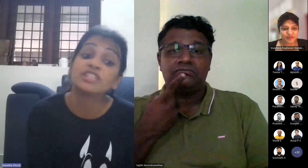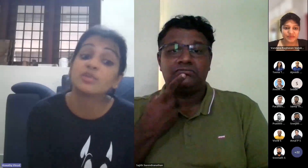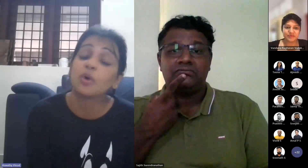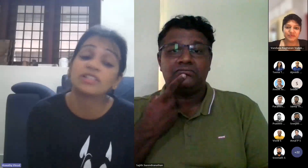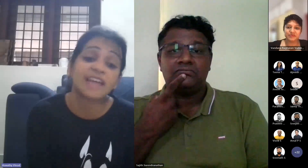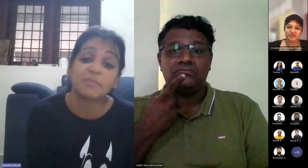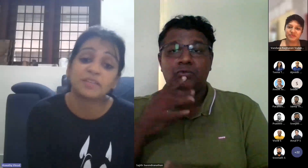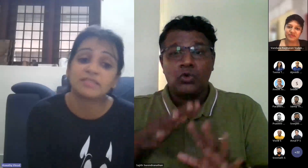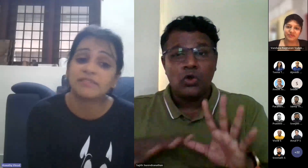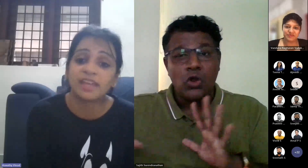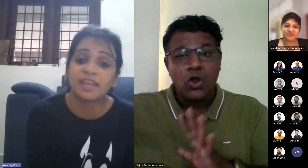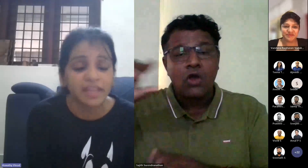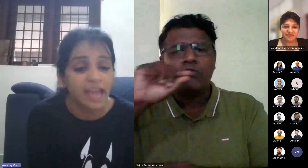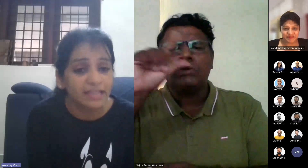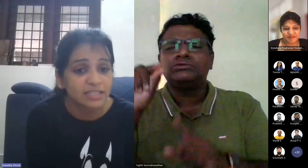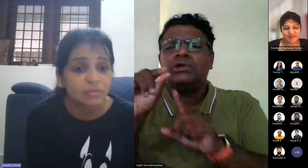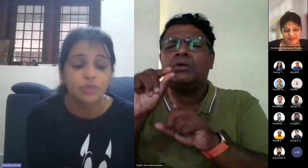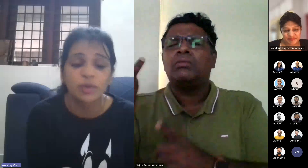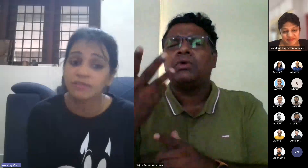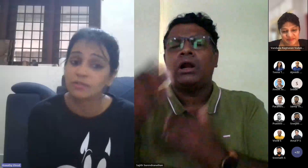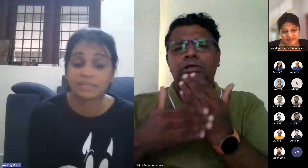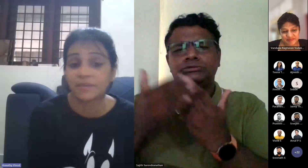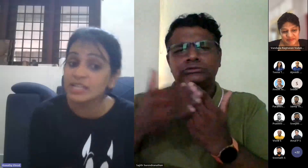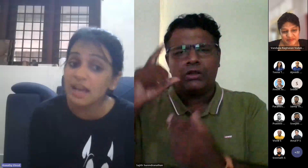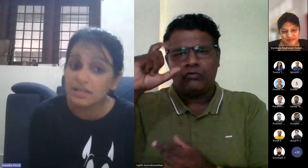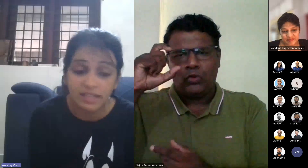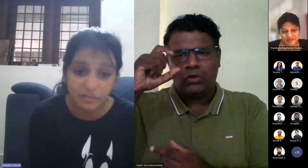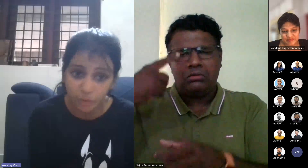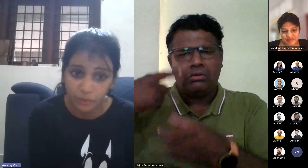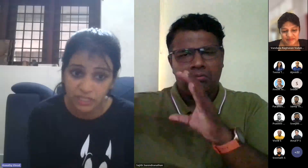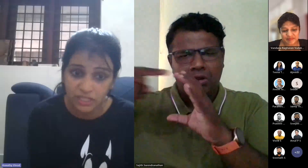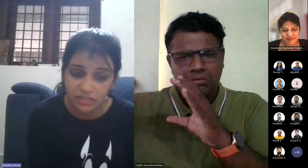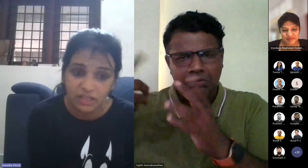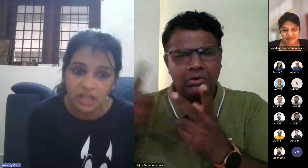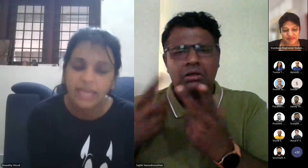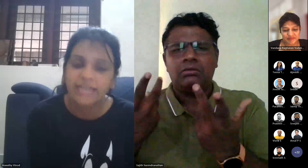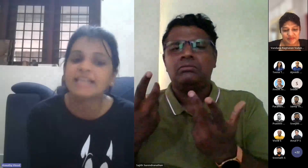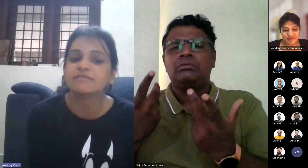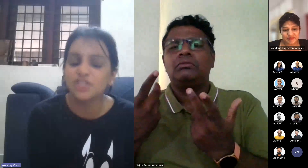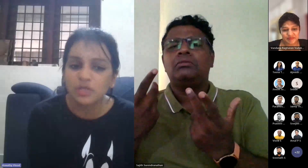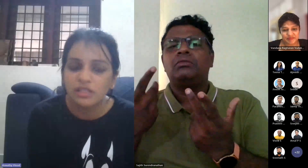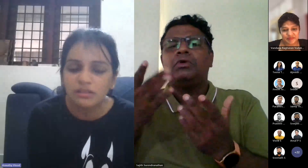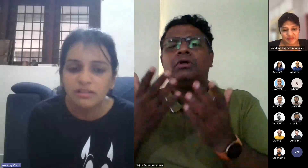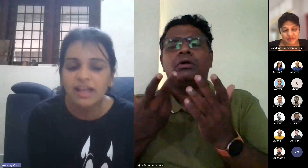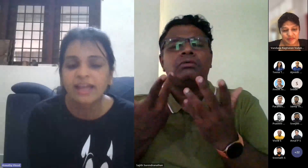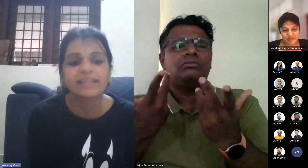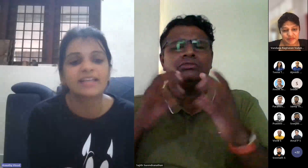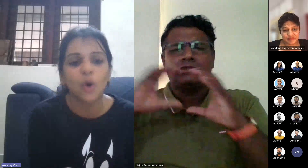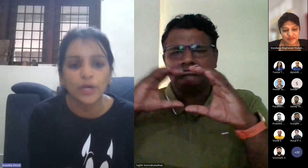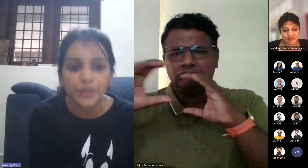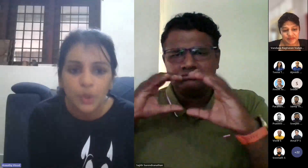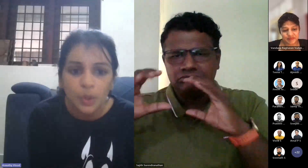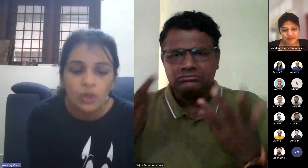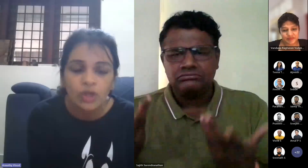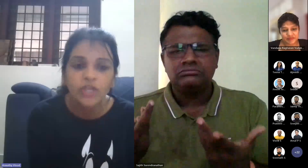I would say WhatsApp is very, very accessible to everyone, especially as the deaf population. It has visual, it